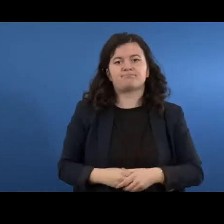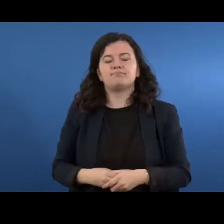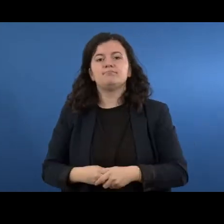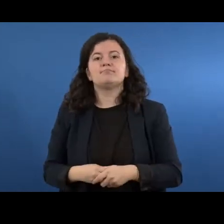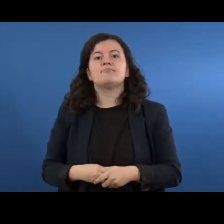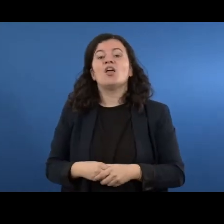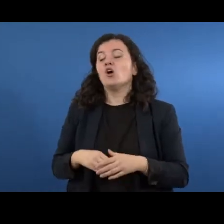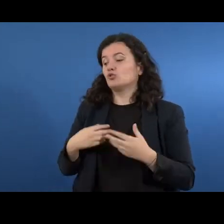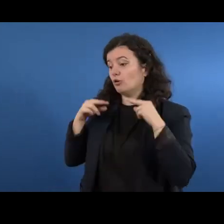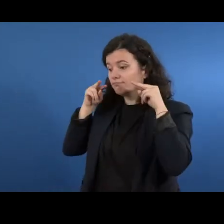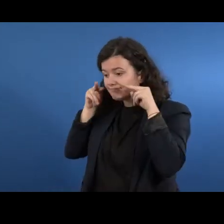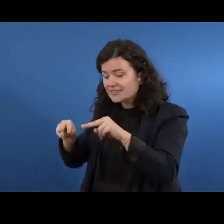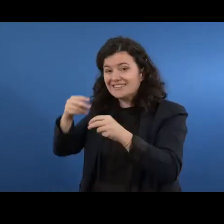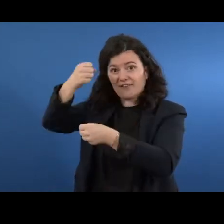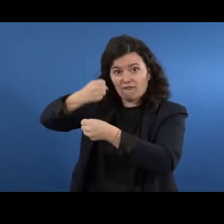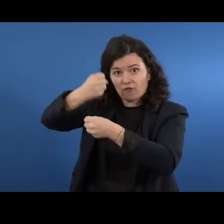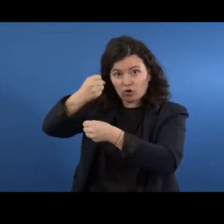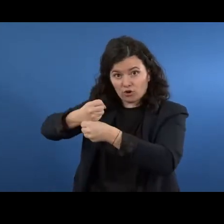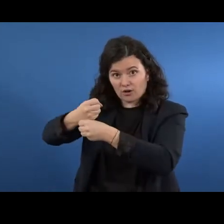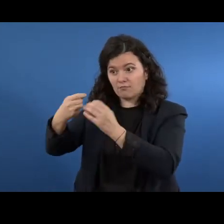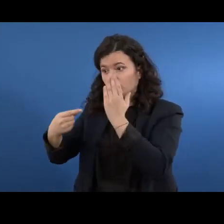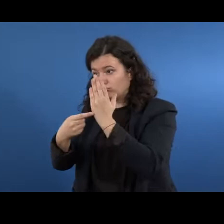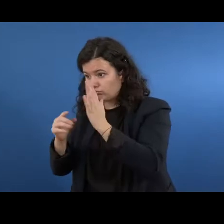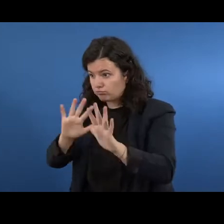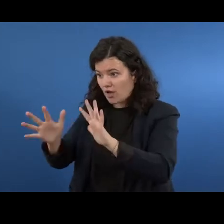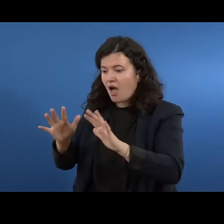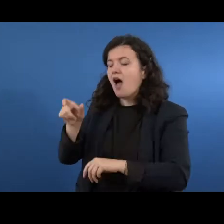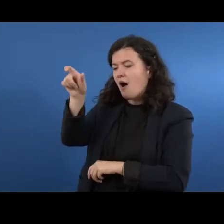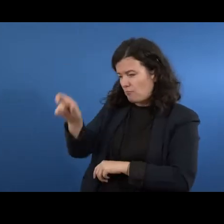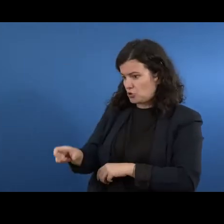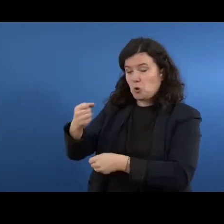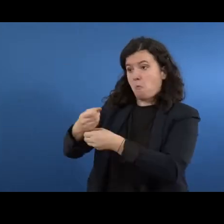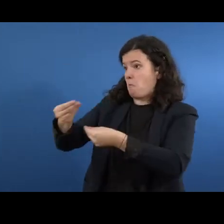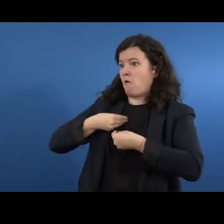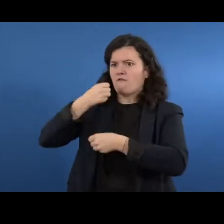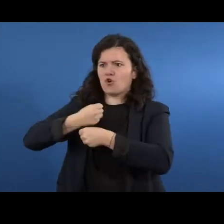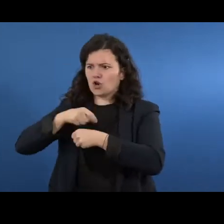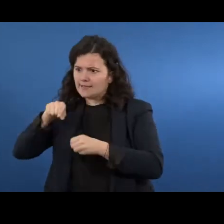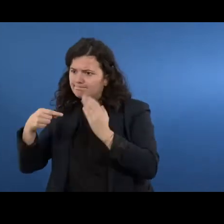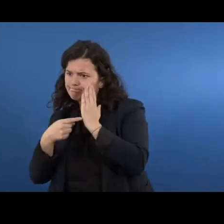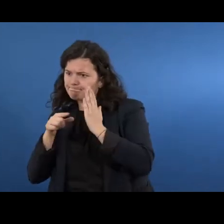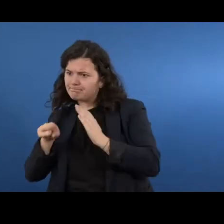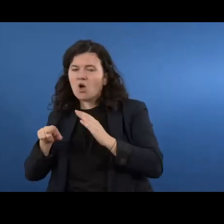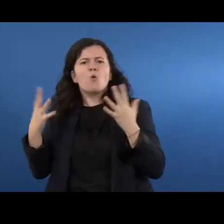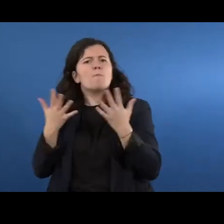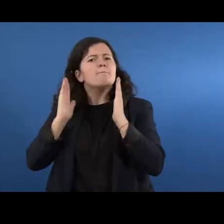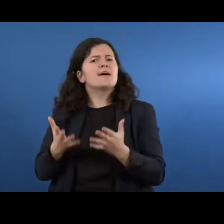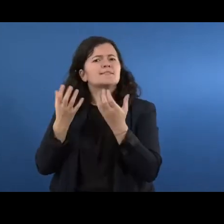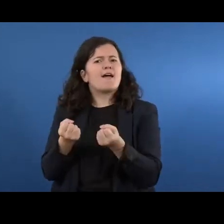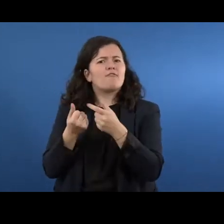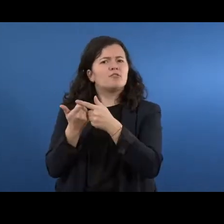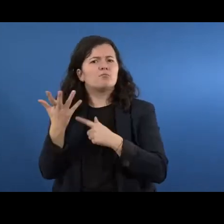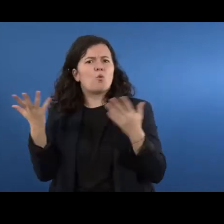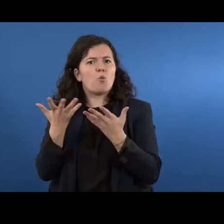skills that are needed for individual to thrive in such a new working environment with such a new